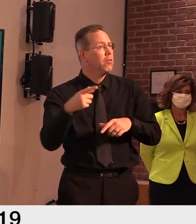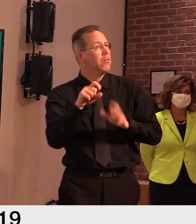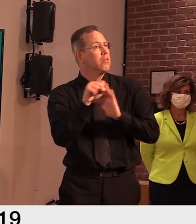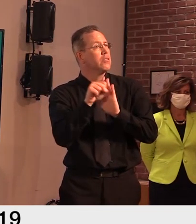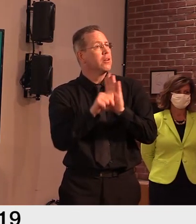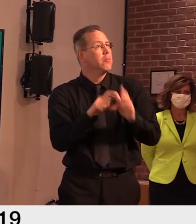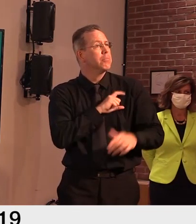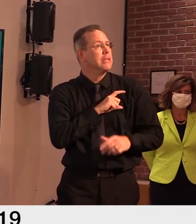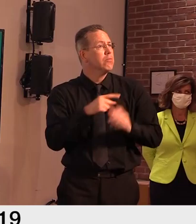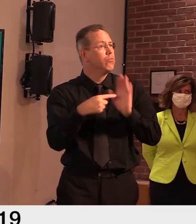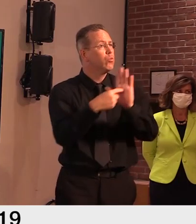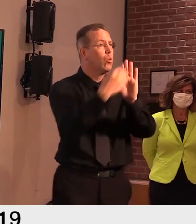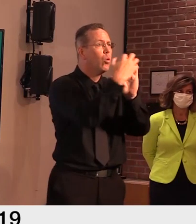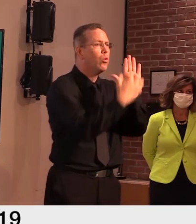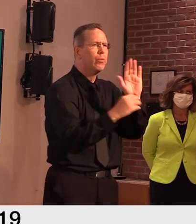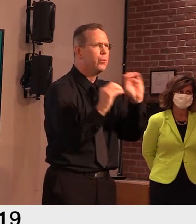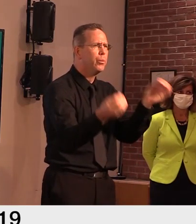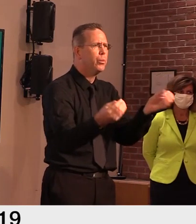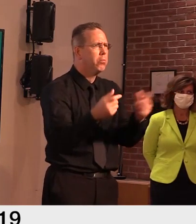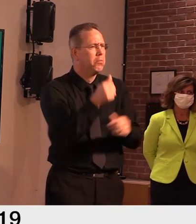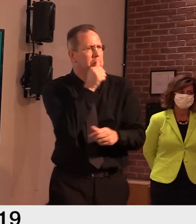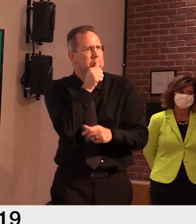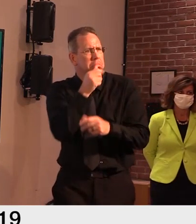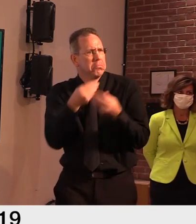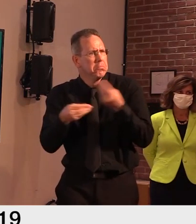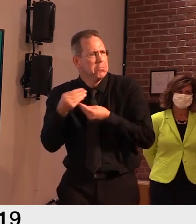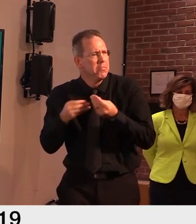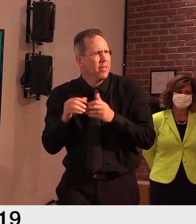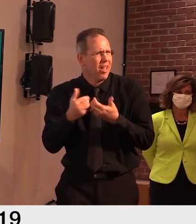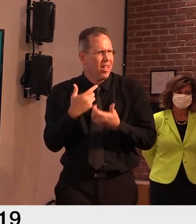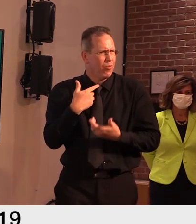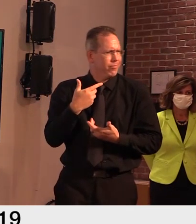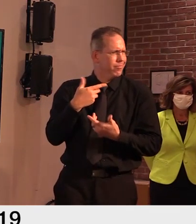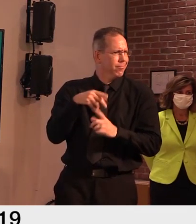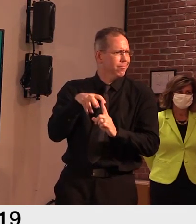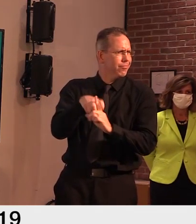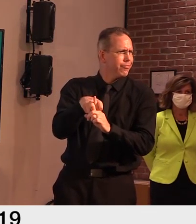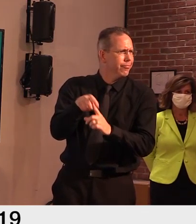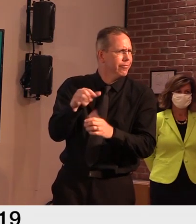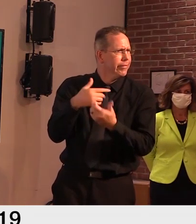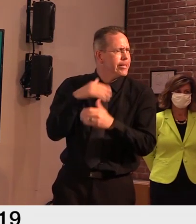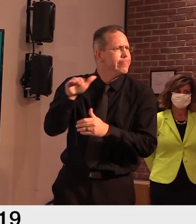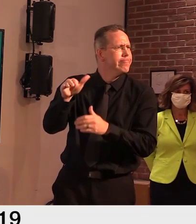public in 40 years. But you favor full disclosure?